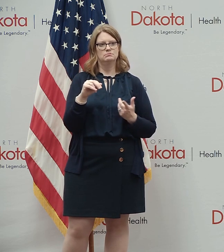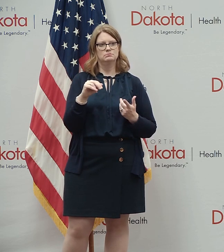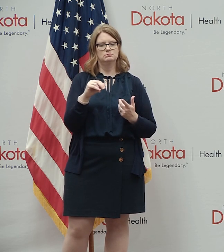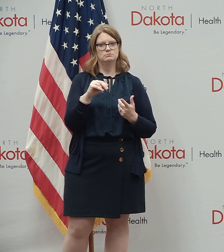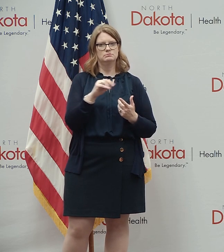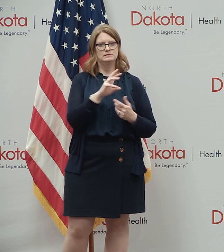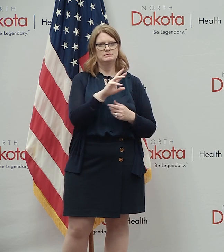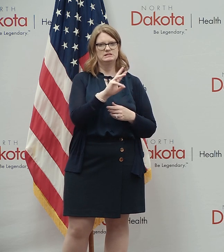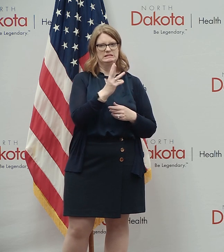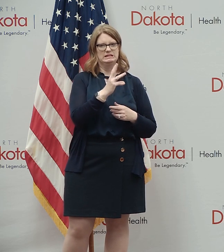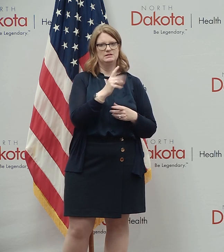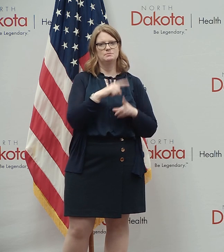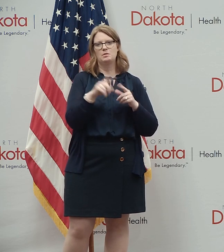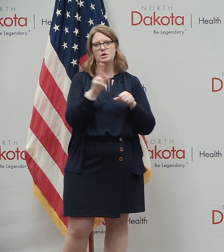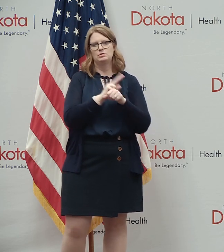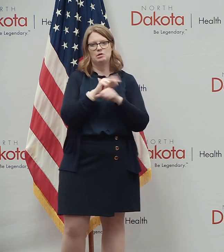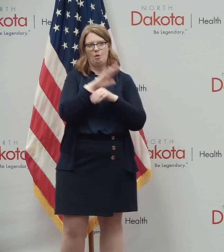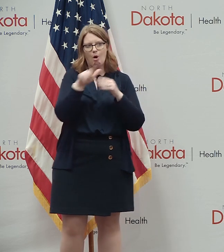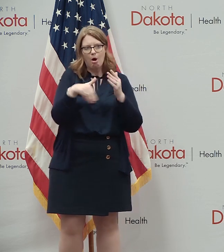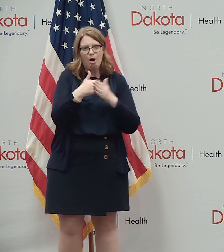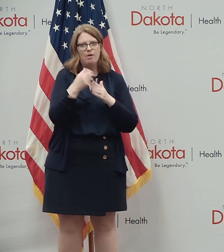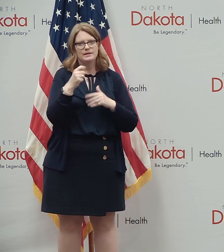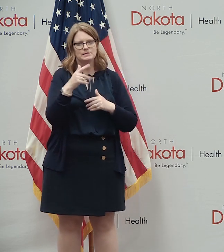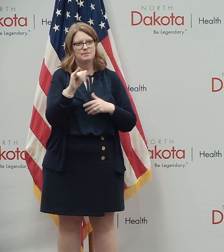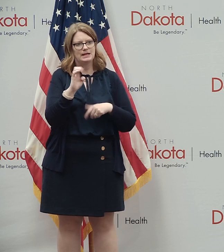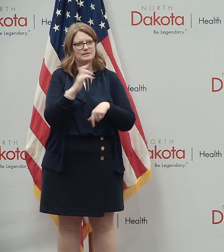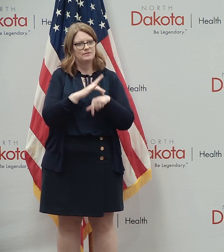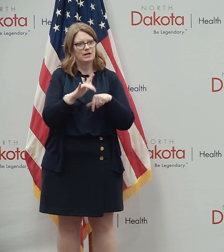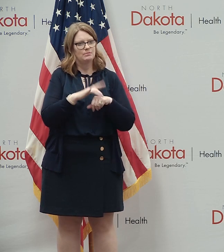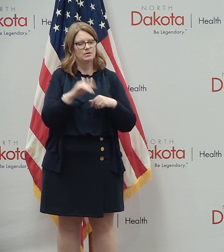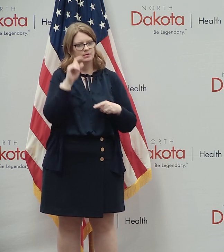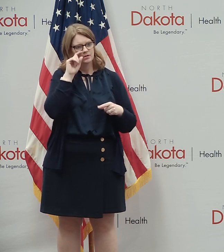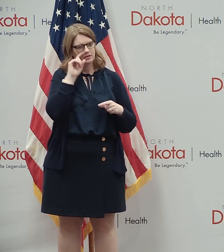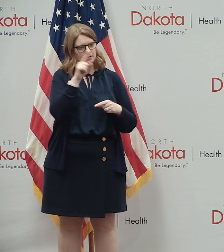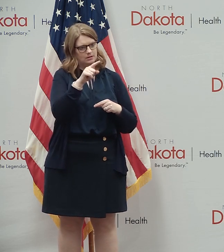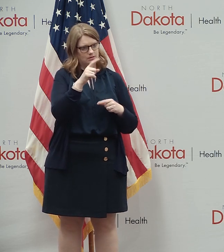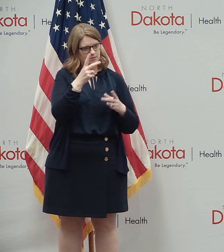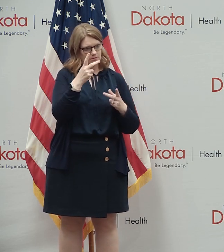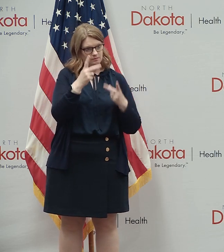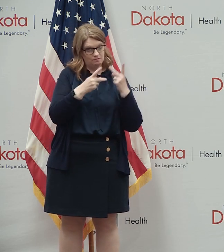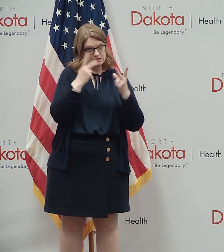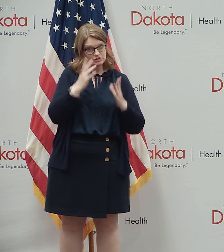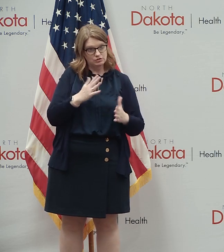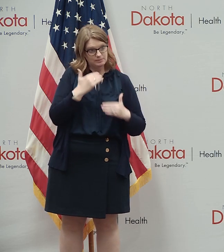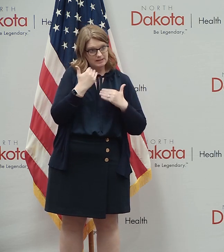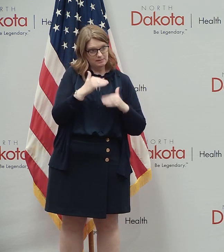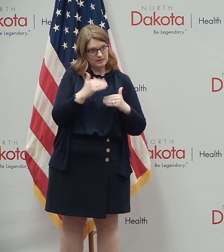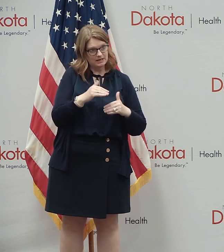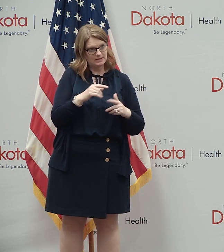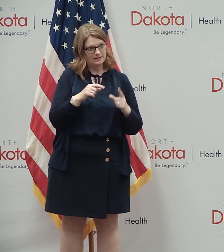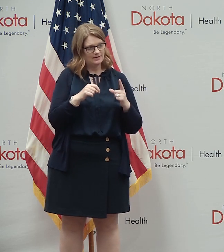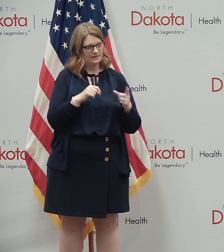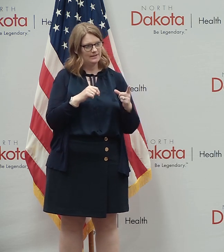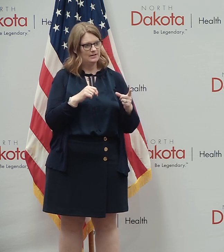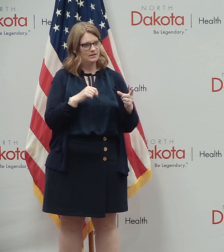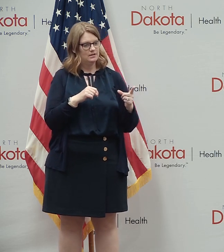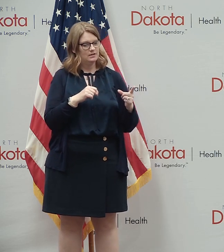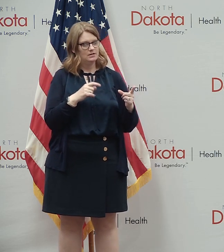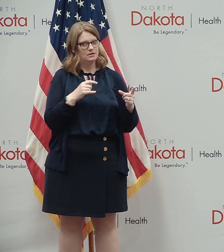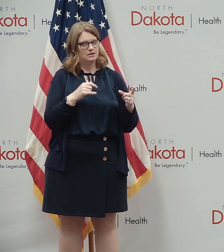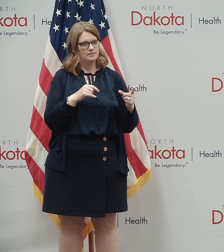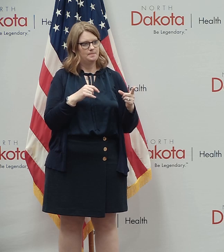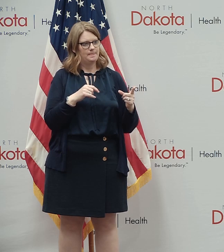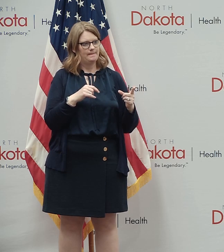good assumption. We're using all of the space that we have. Will visitors then be limited in terms of? What we're going to do